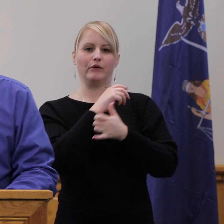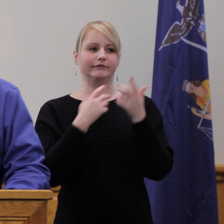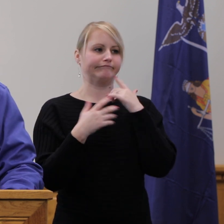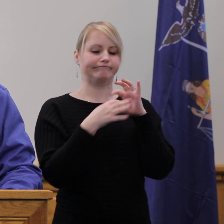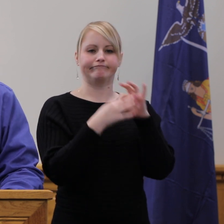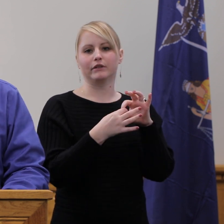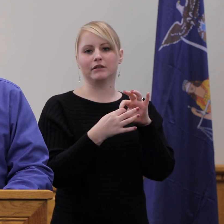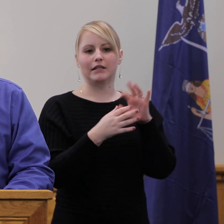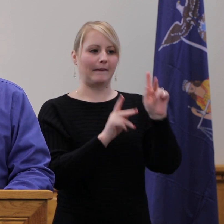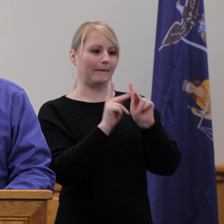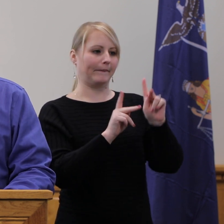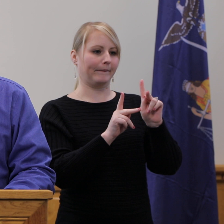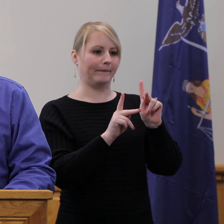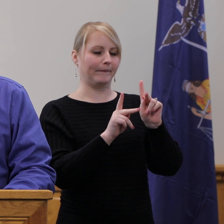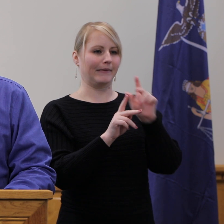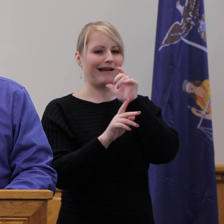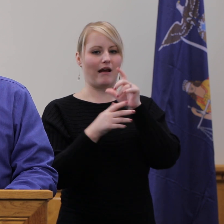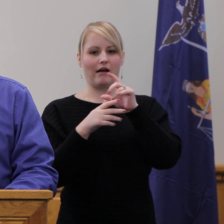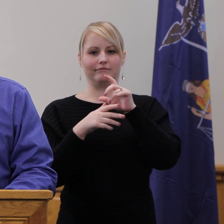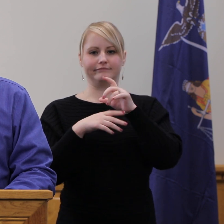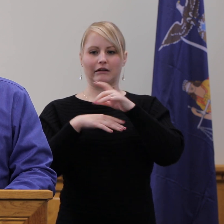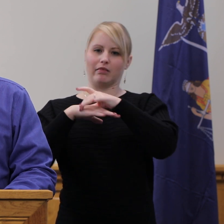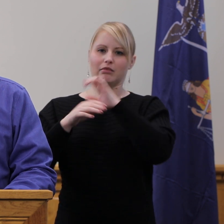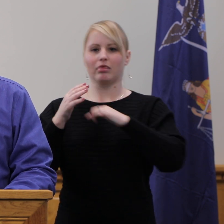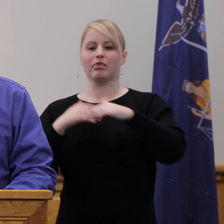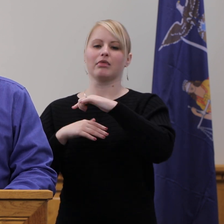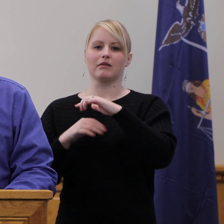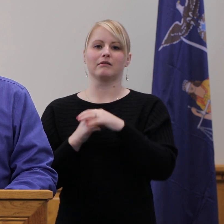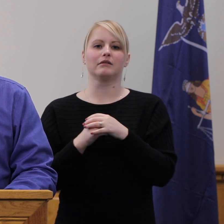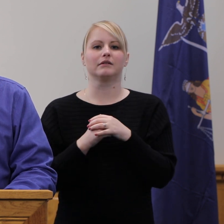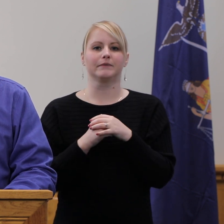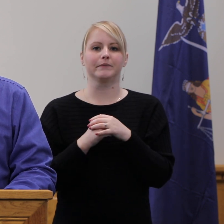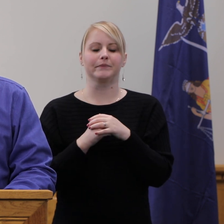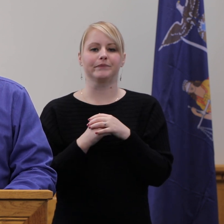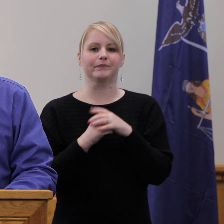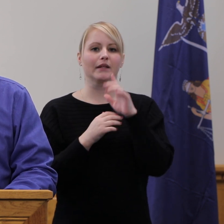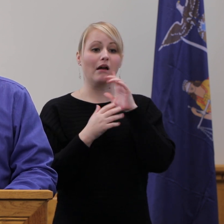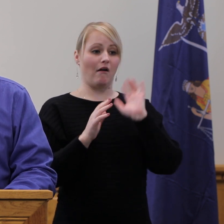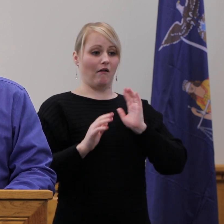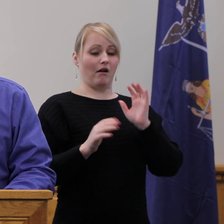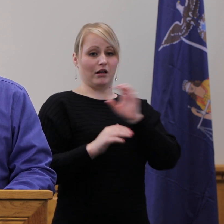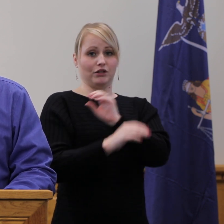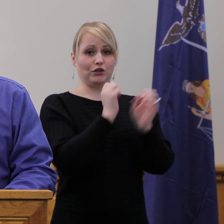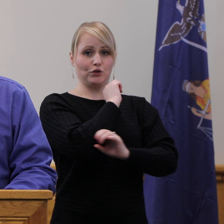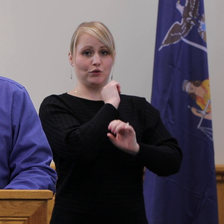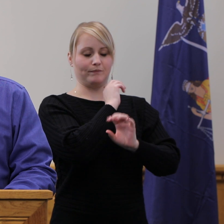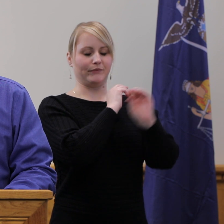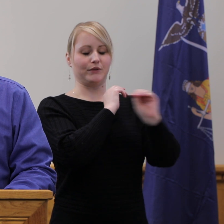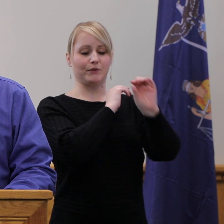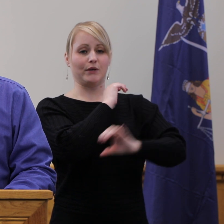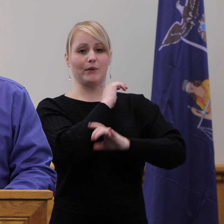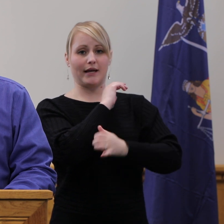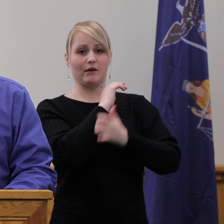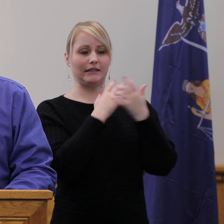density instead of their geographic region. Oswego County falls in Tier 3 because our population is more than 50,000, but less